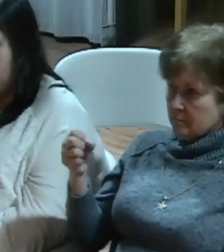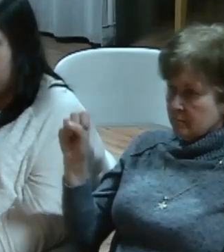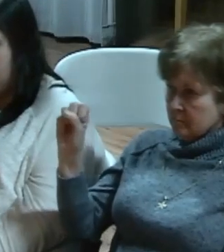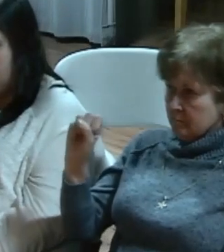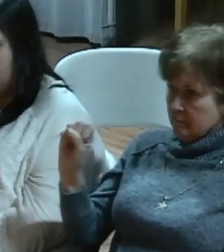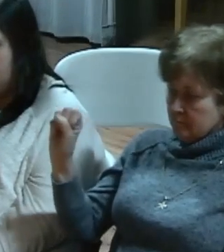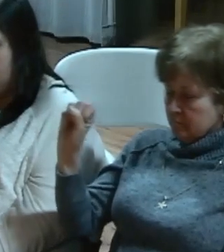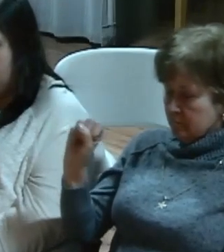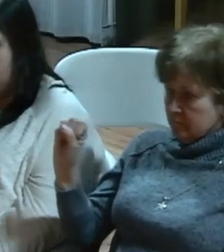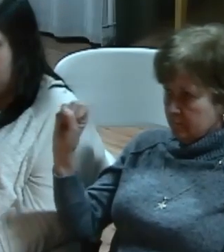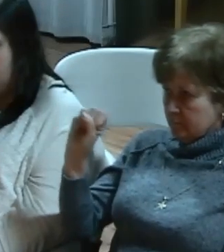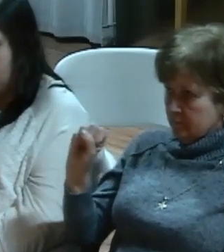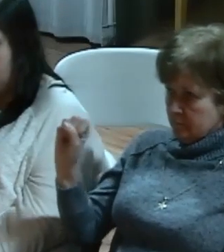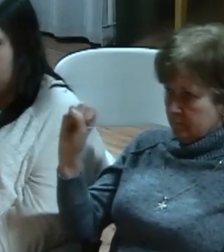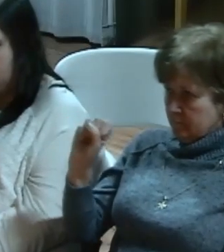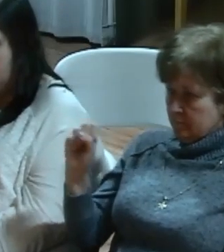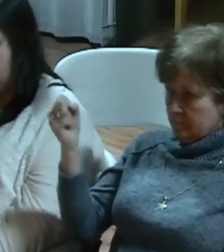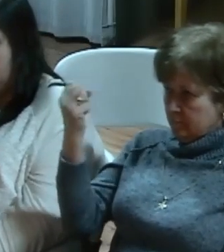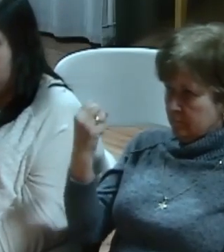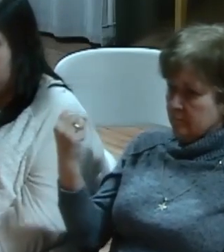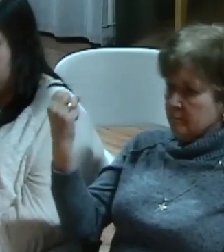your thumb across is Saturday.